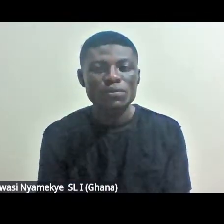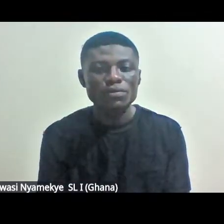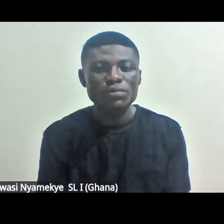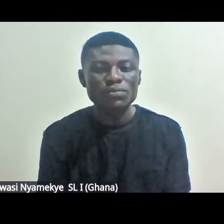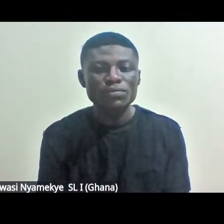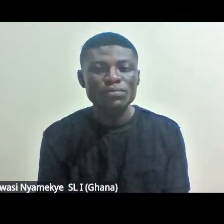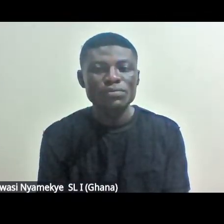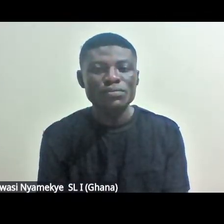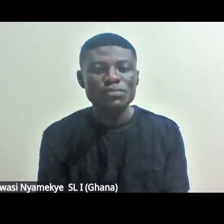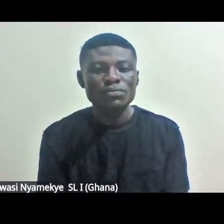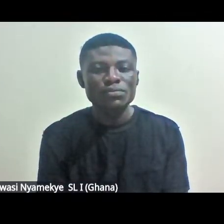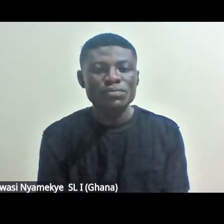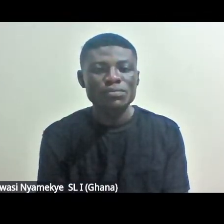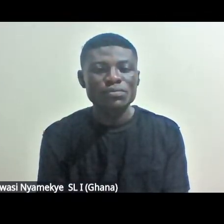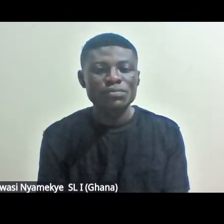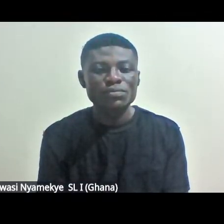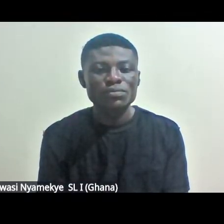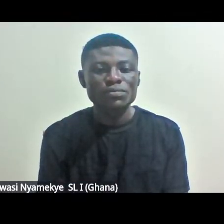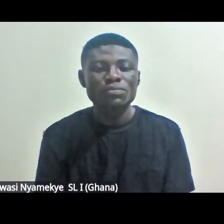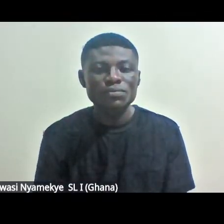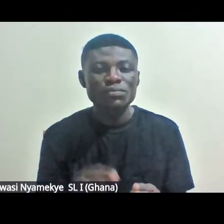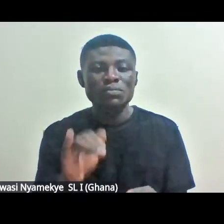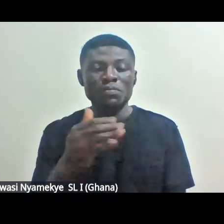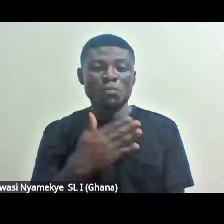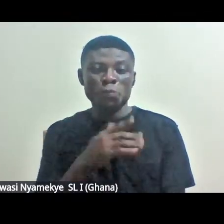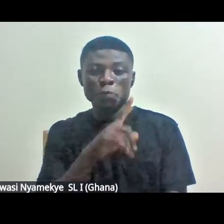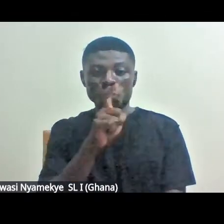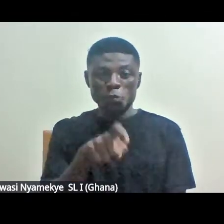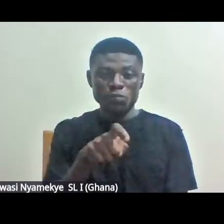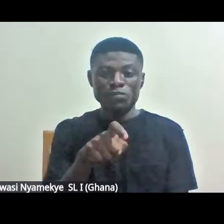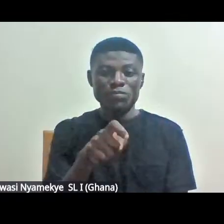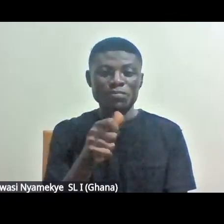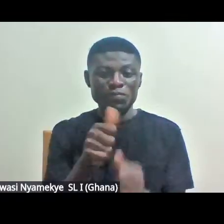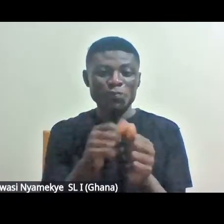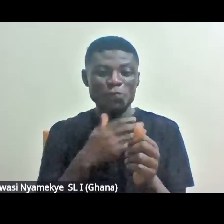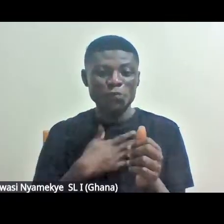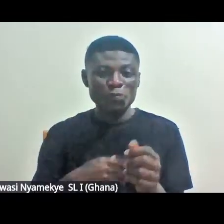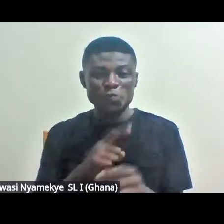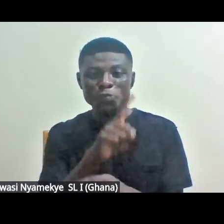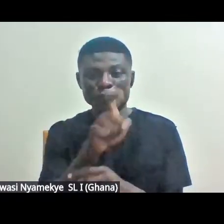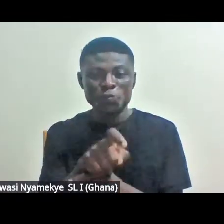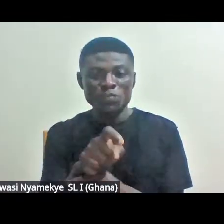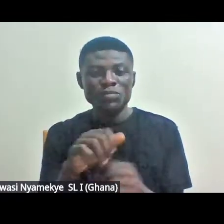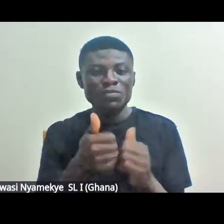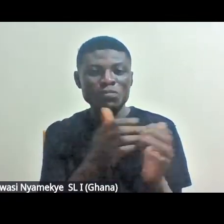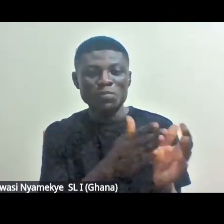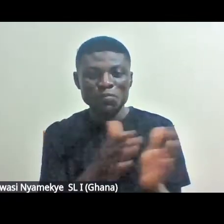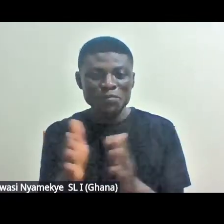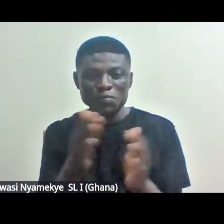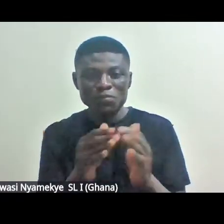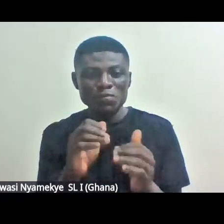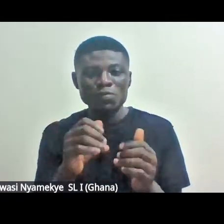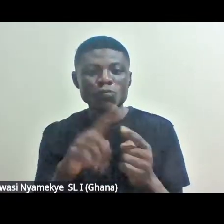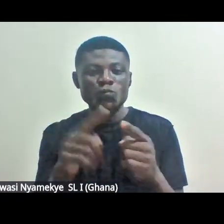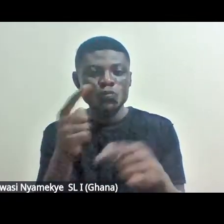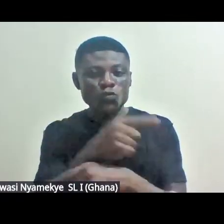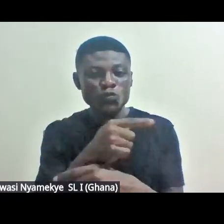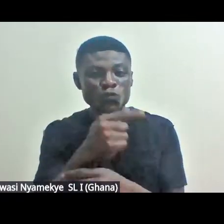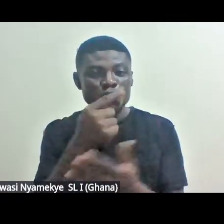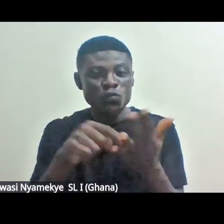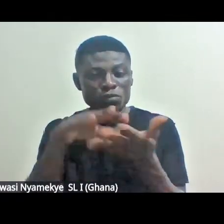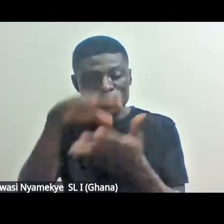Yeah, exactly. So my question to everybody is, how do you plan to use today's knowledge that you